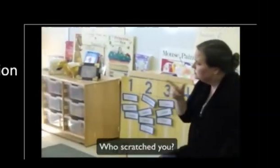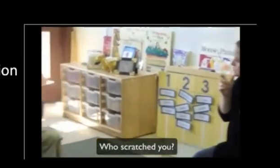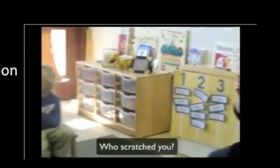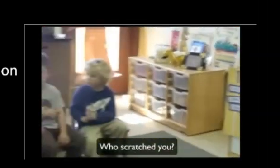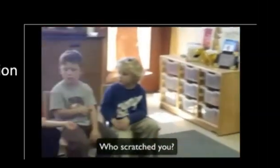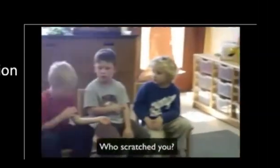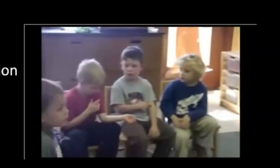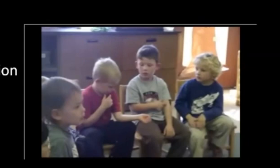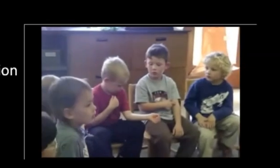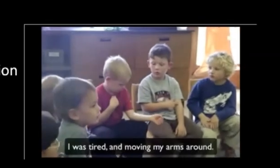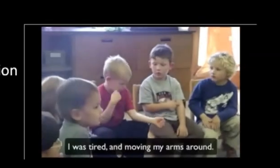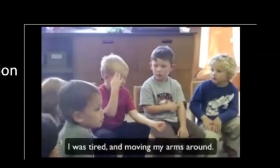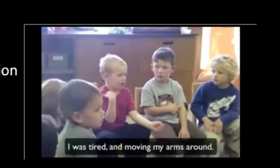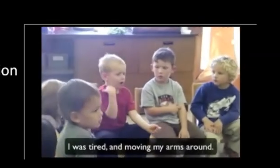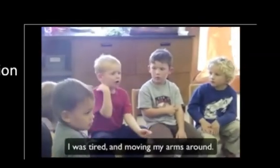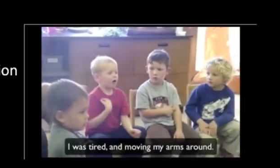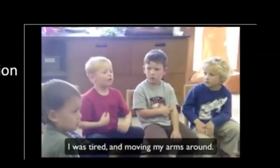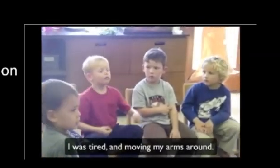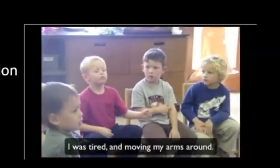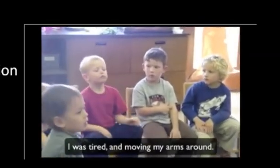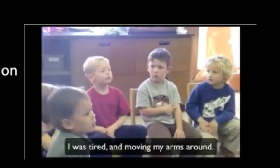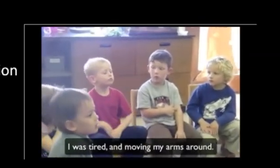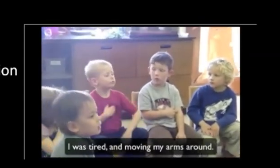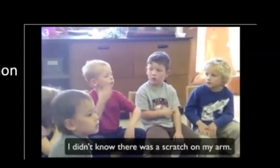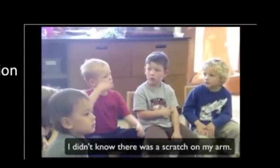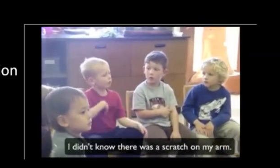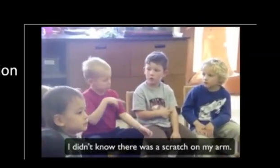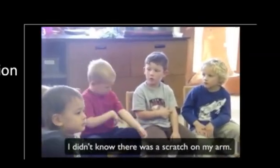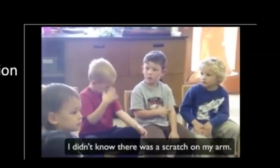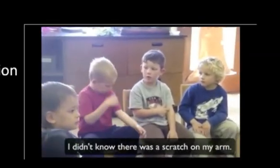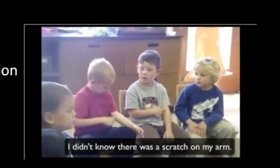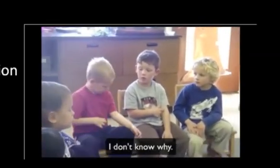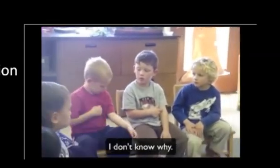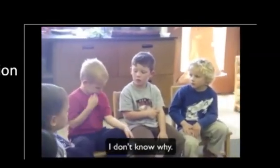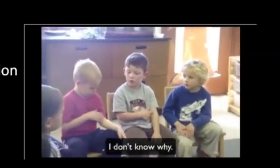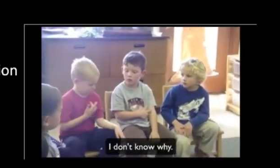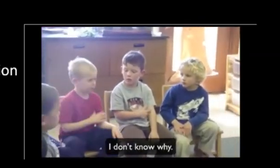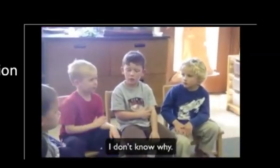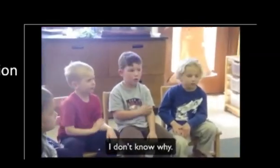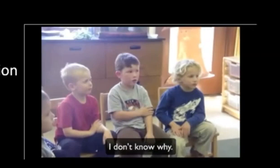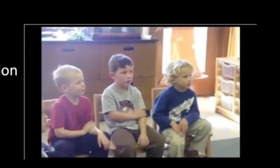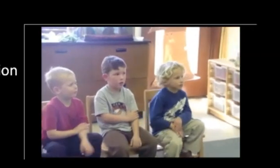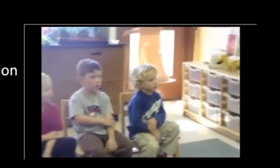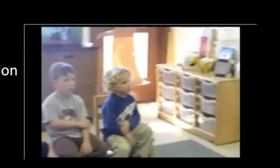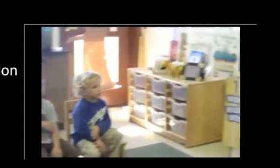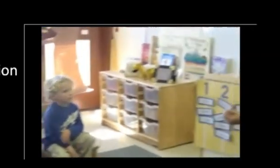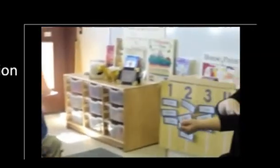Who scratched you? I was tired and moving my arms around. I didn't know there was a scratch on my arm. I don't know why.